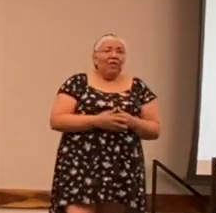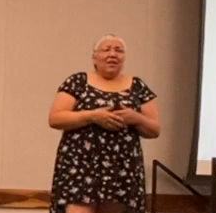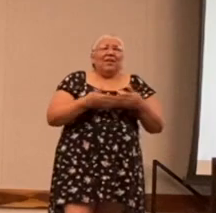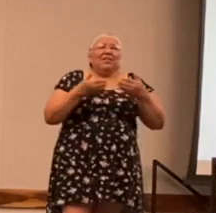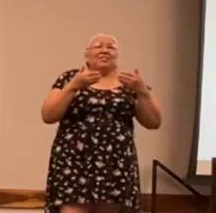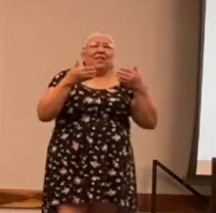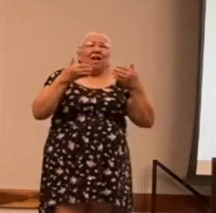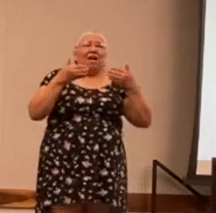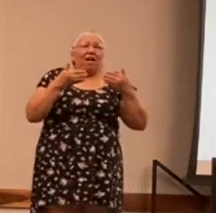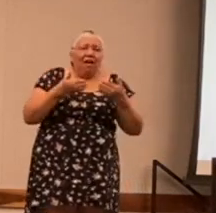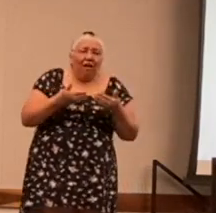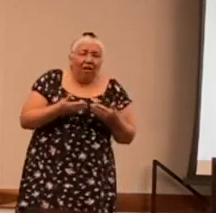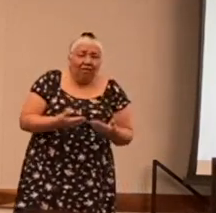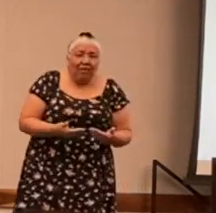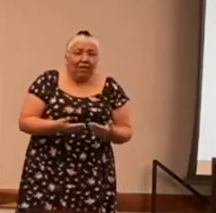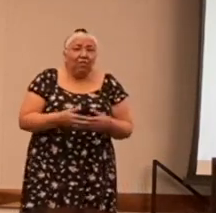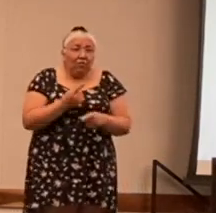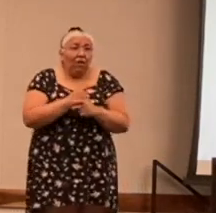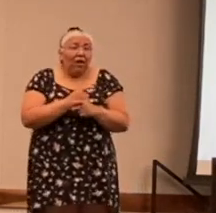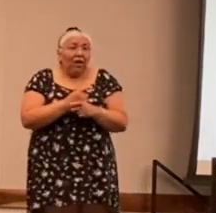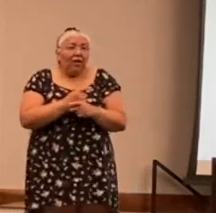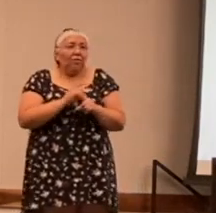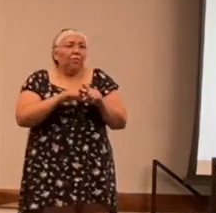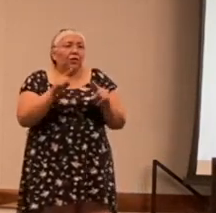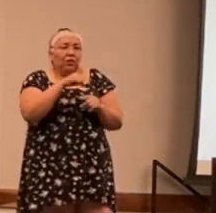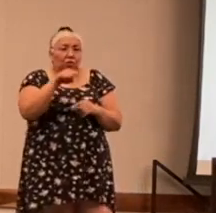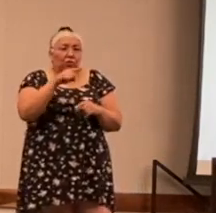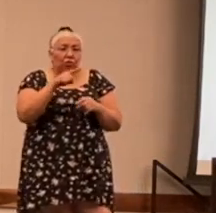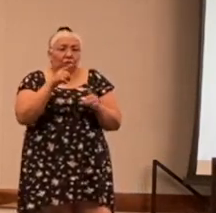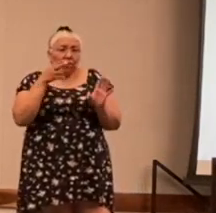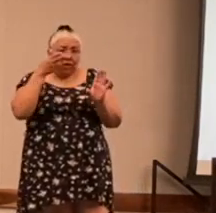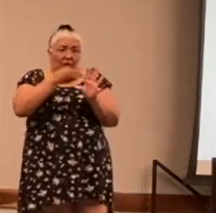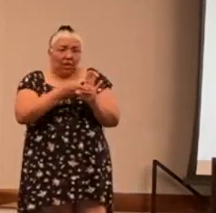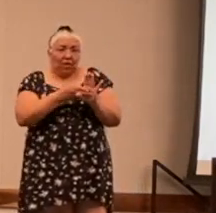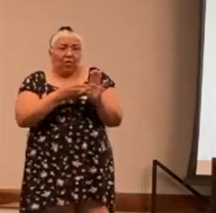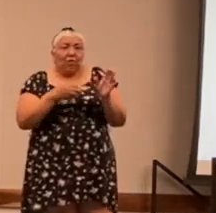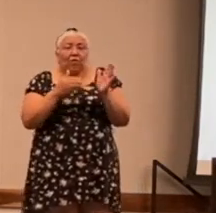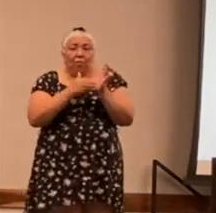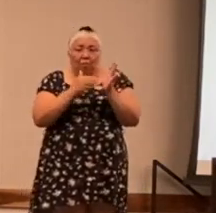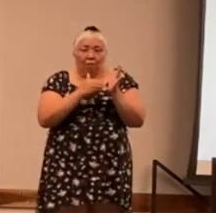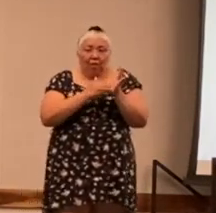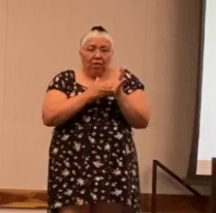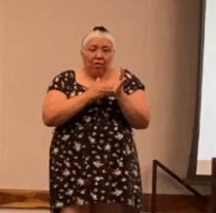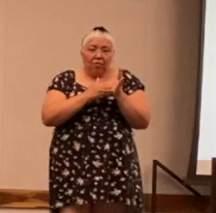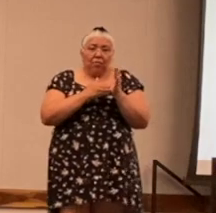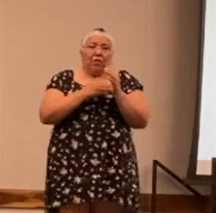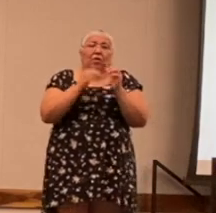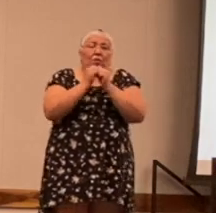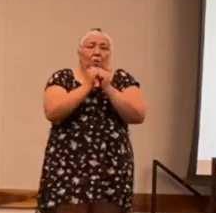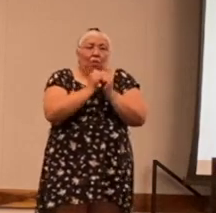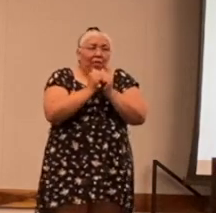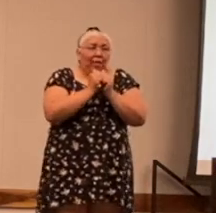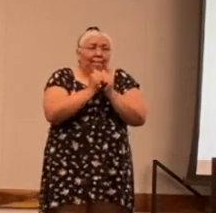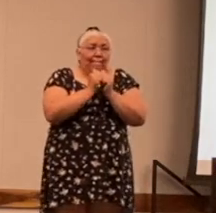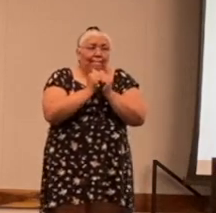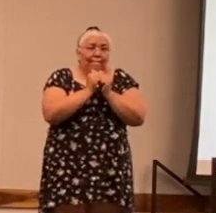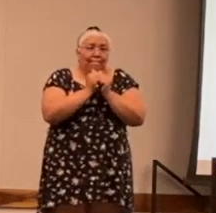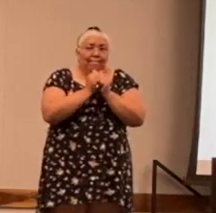there. It's really heavy, right? But you get into the bottom of the barrel with them. You get in there with